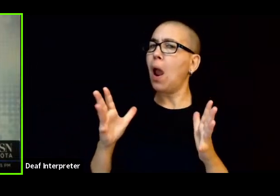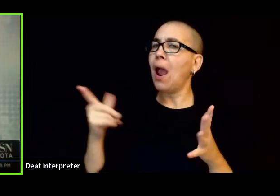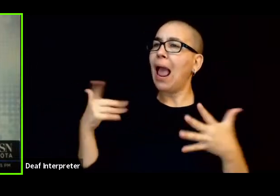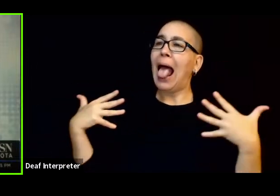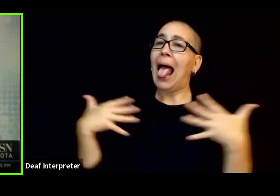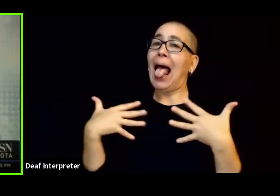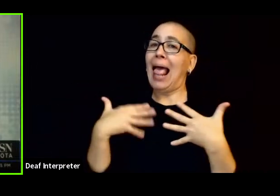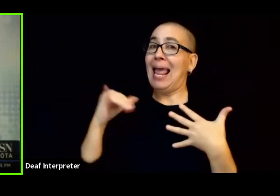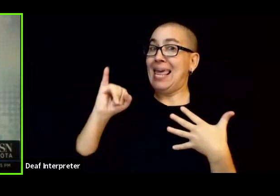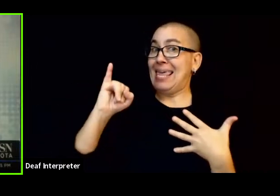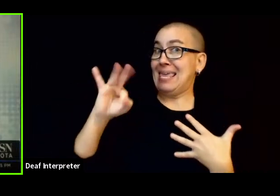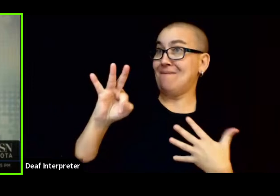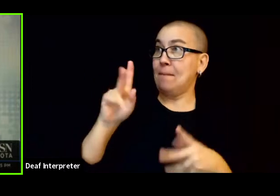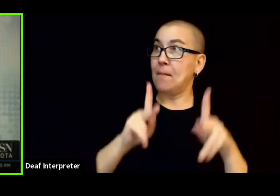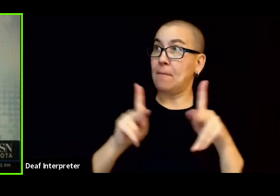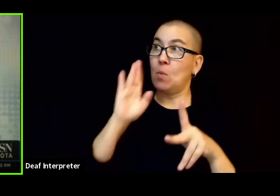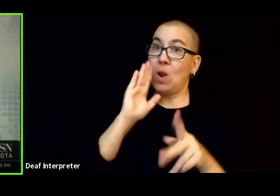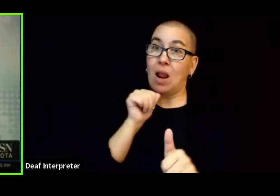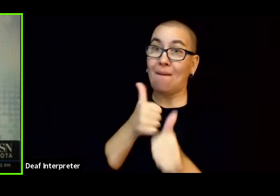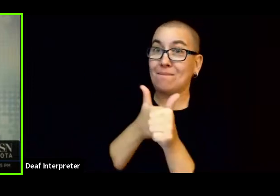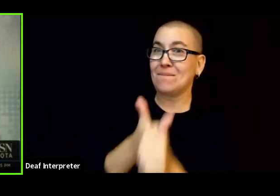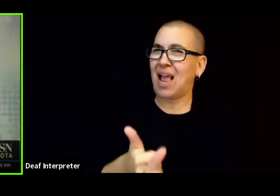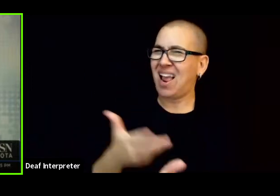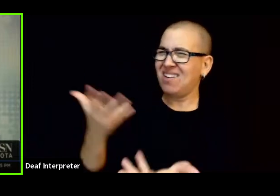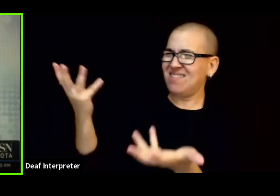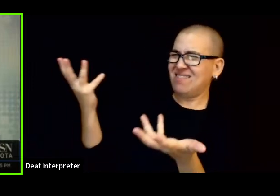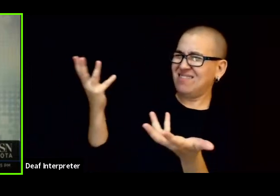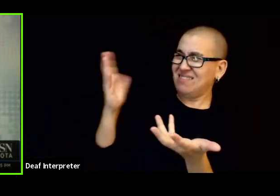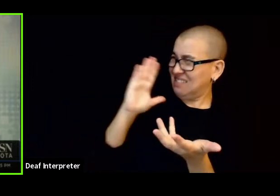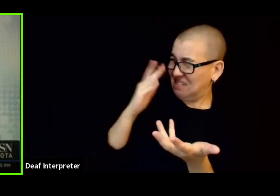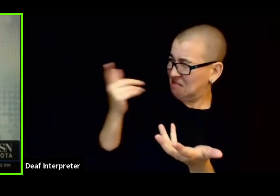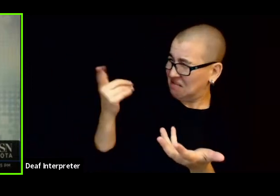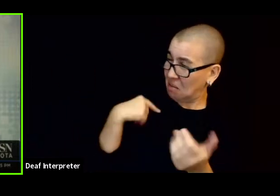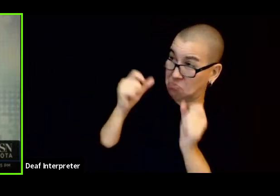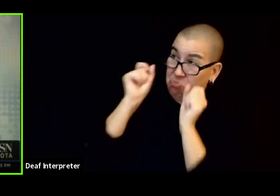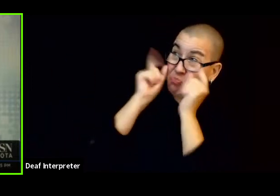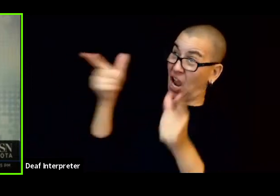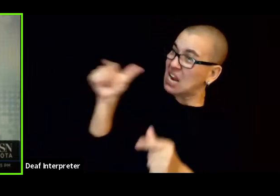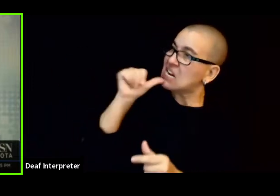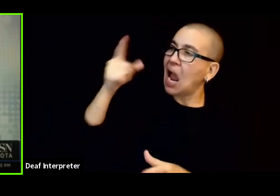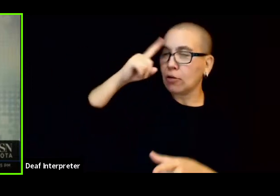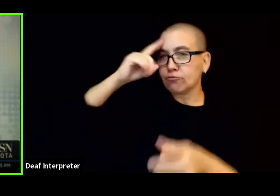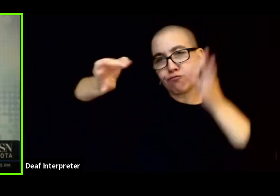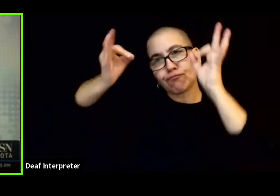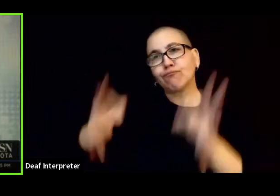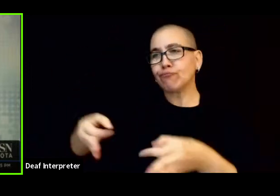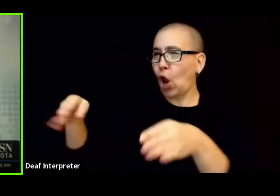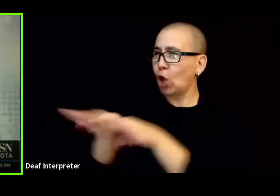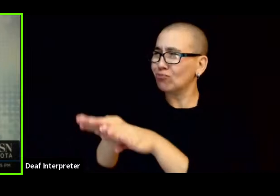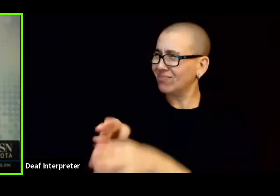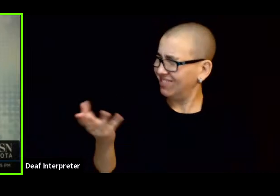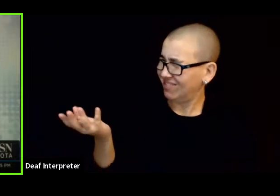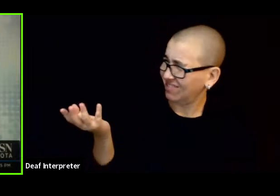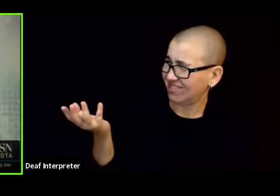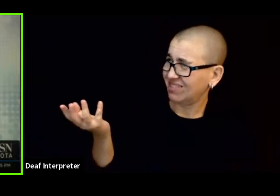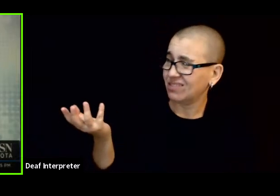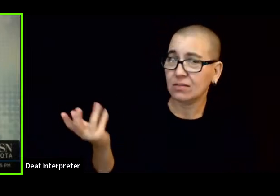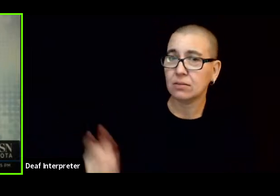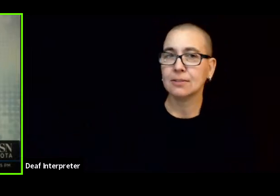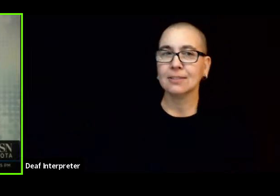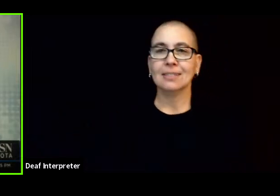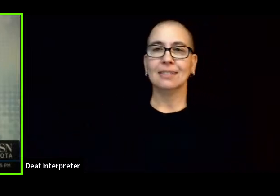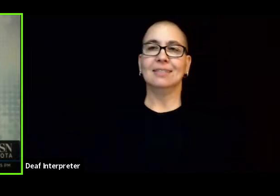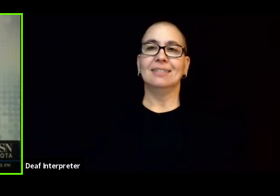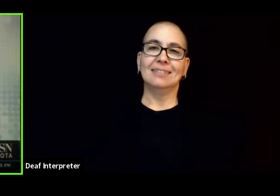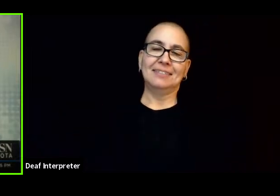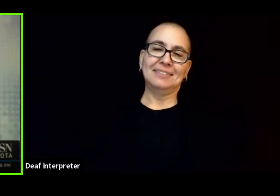part of your strategy right now? Well, it certainly has always